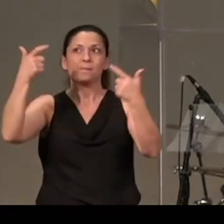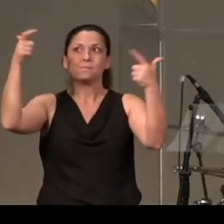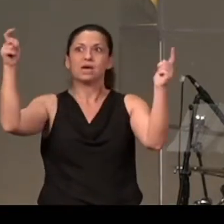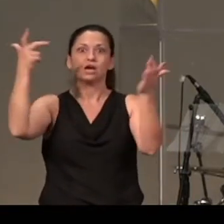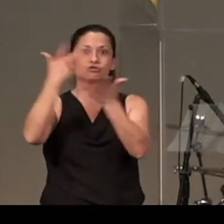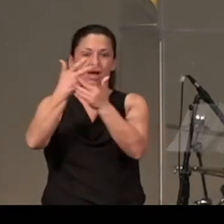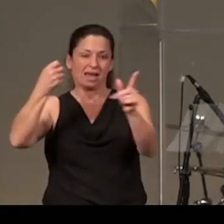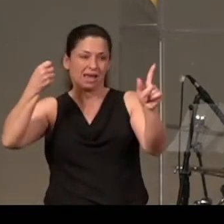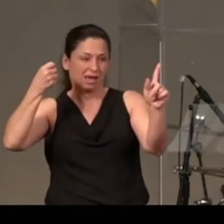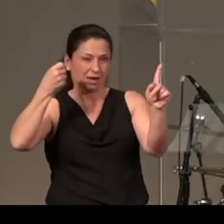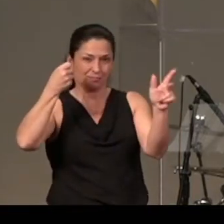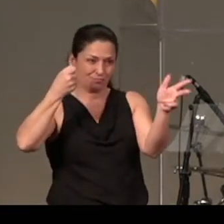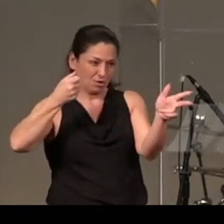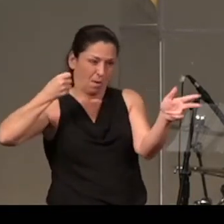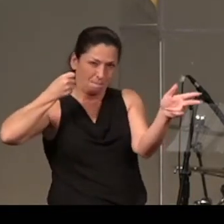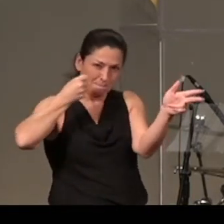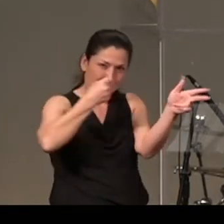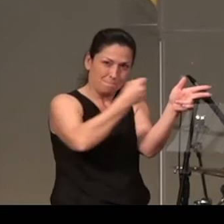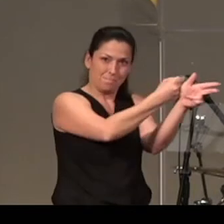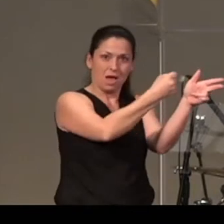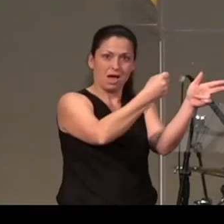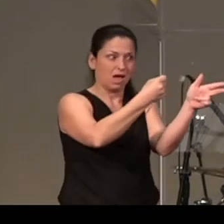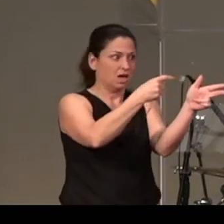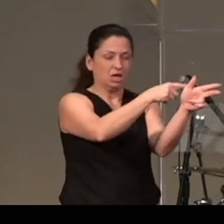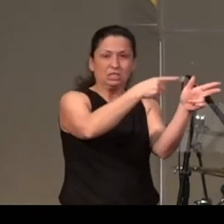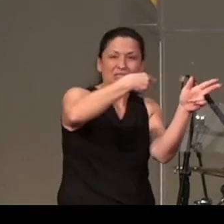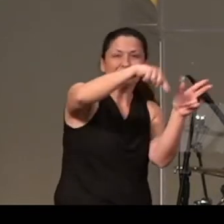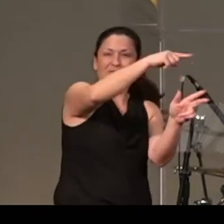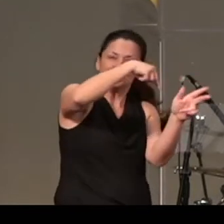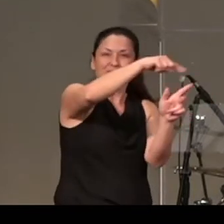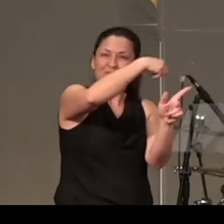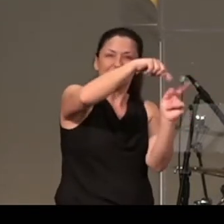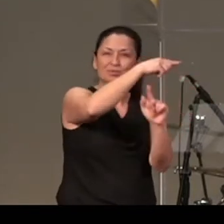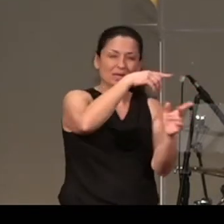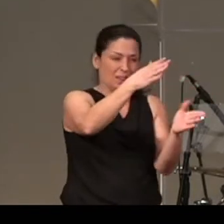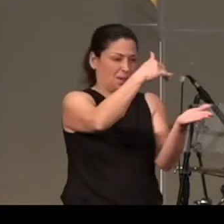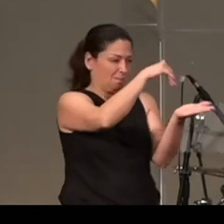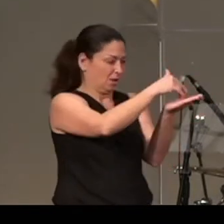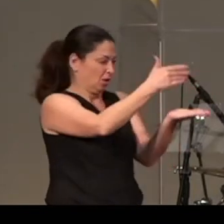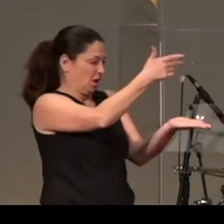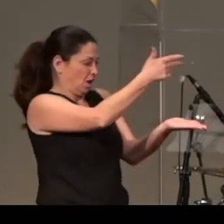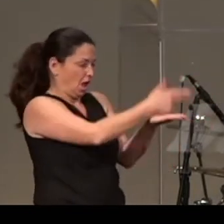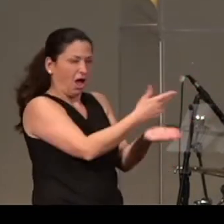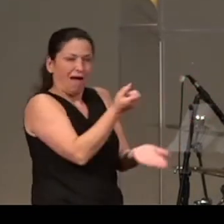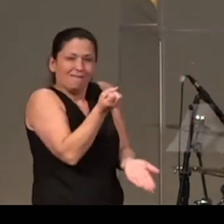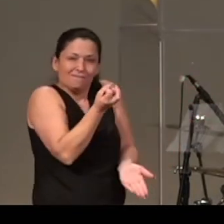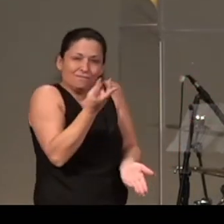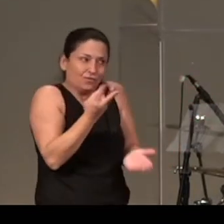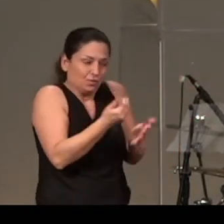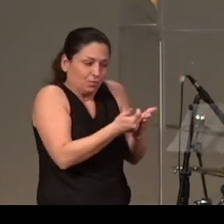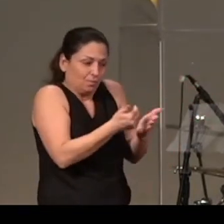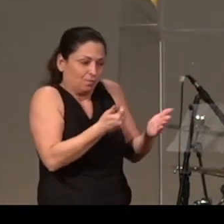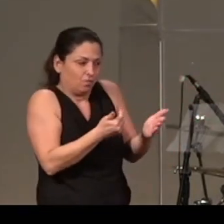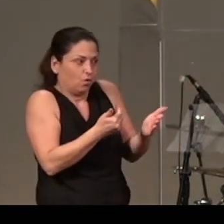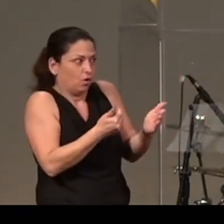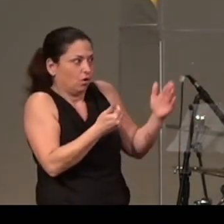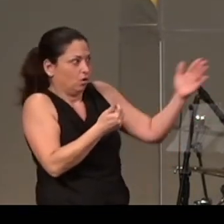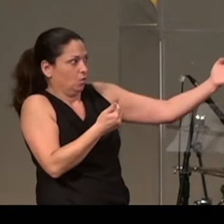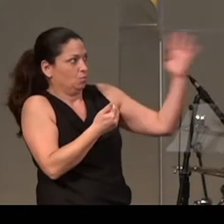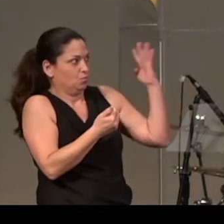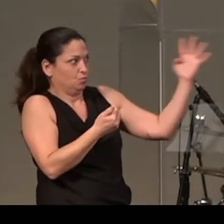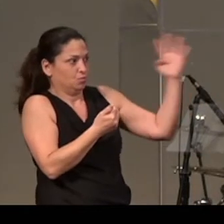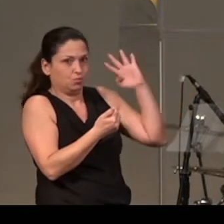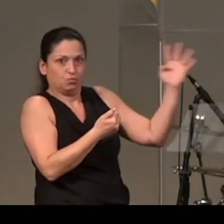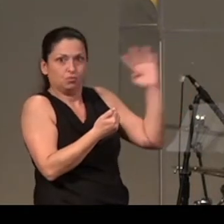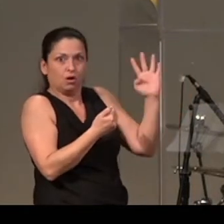spinning into the median, and they come to stop just a few feet before oncoming traffic.